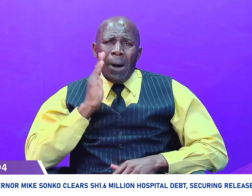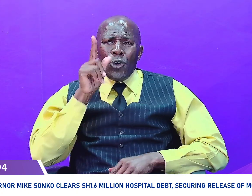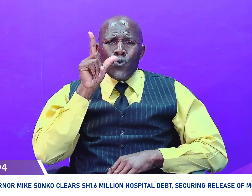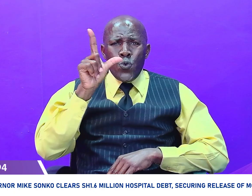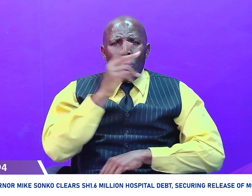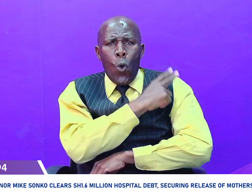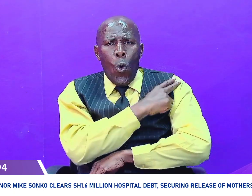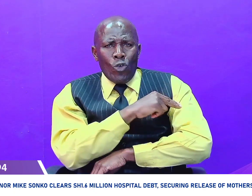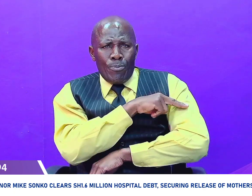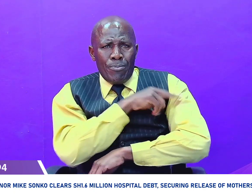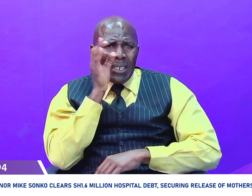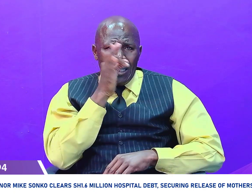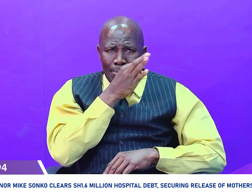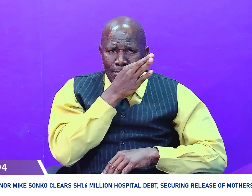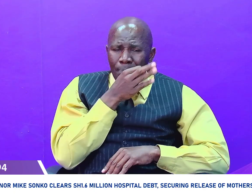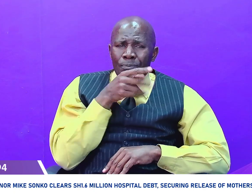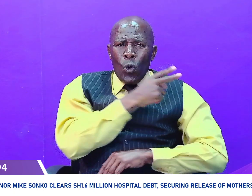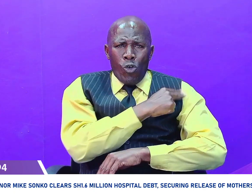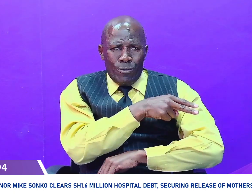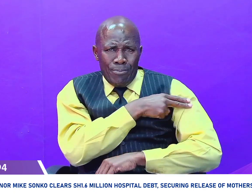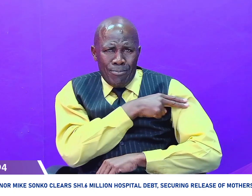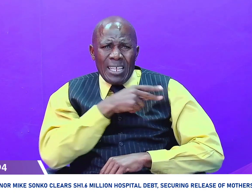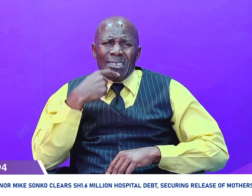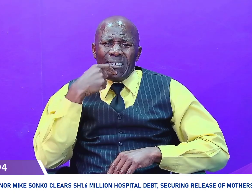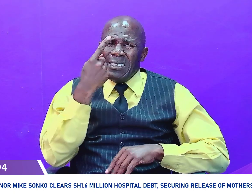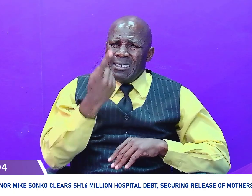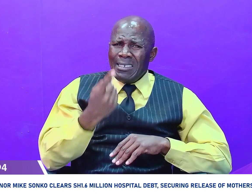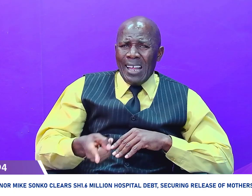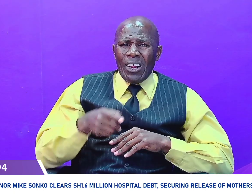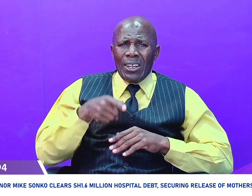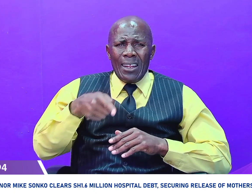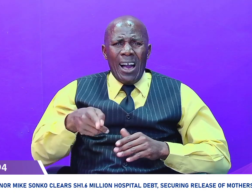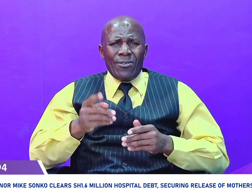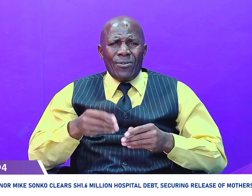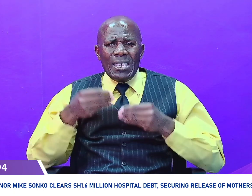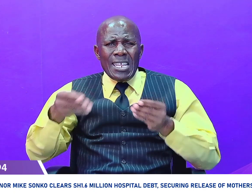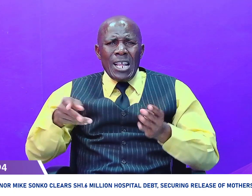Hospital due to their inability to pay outstanding medical fees.